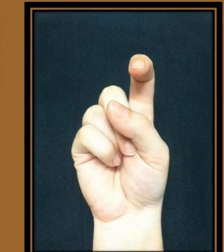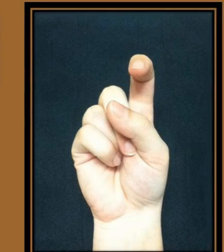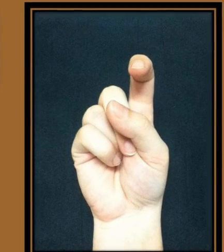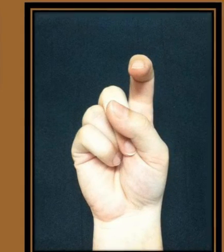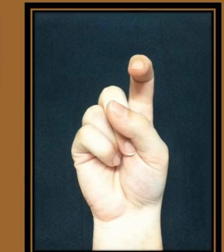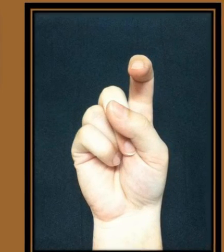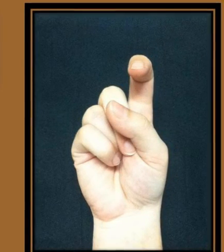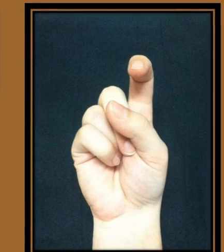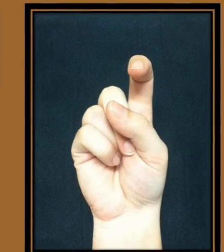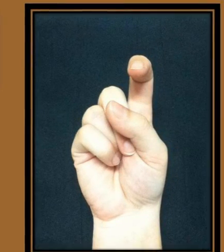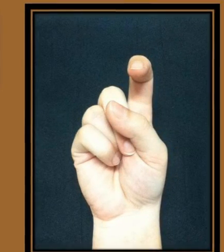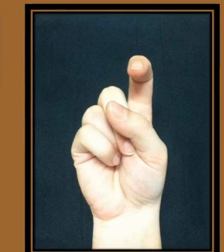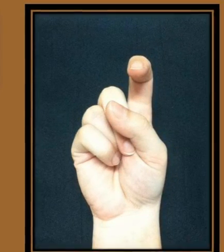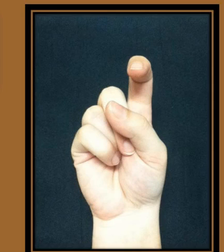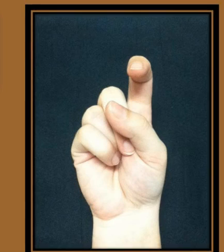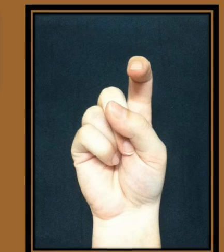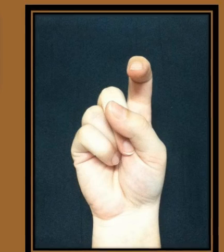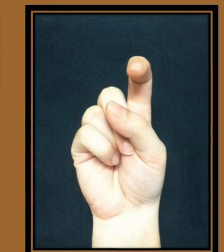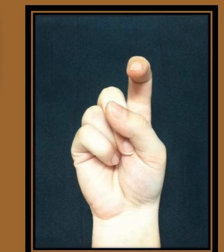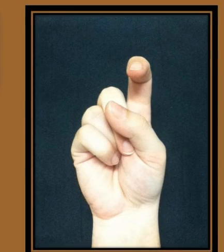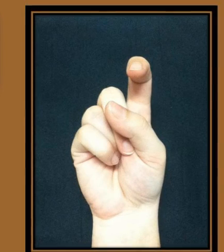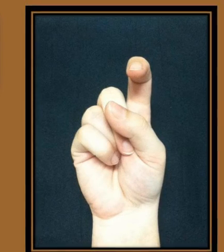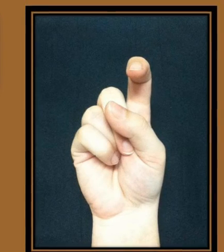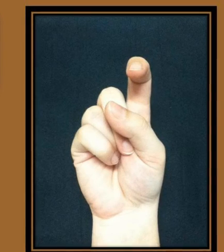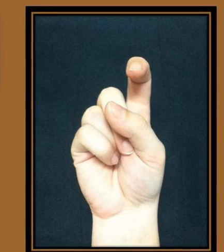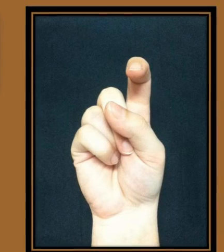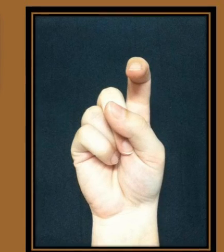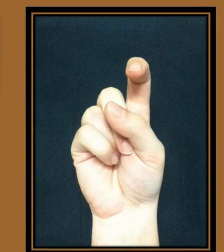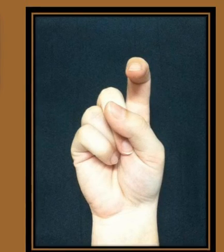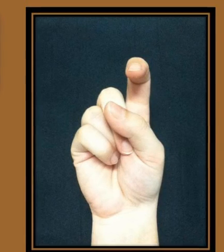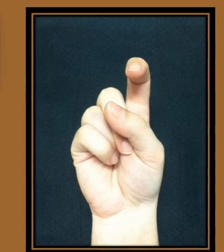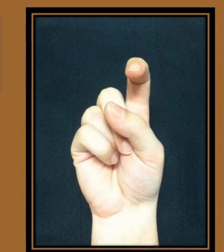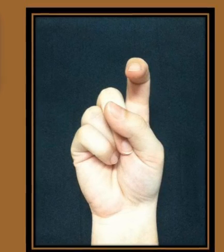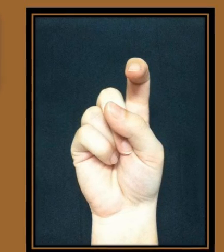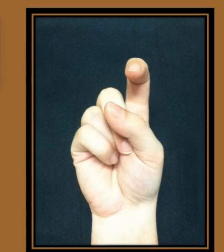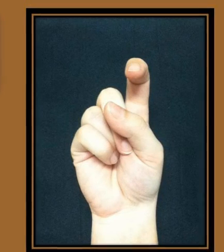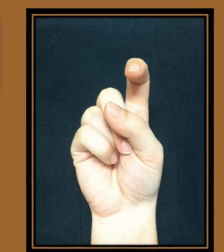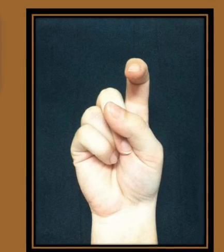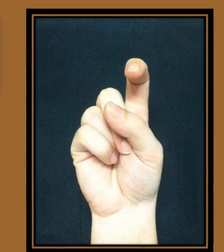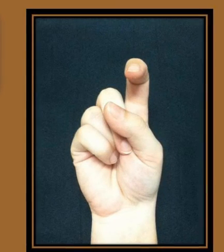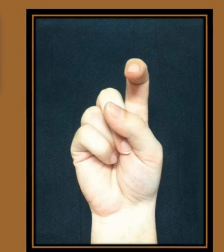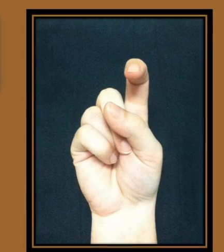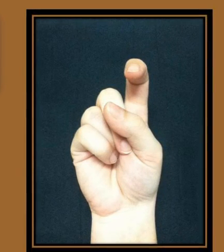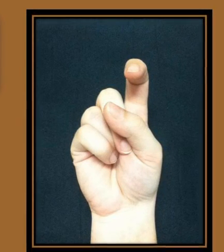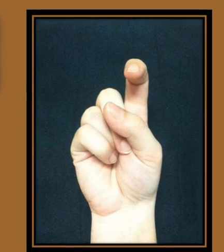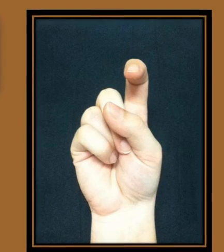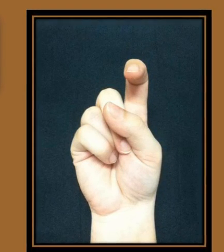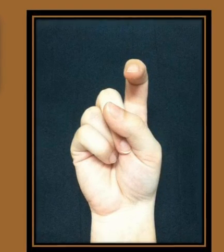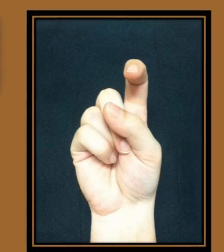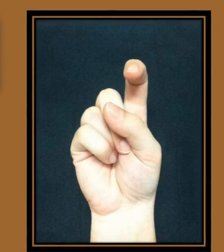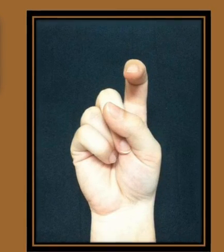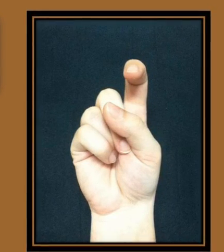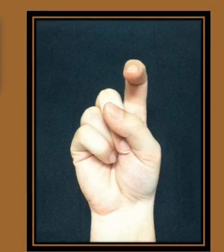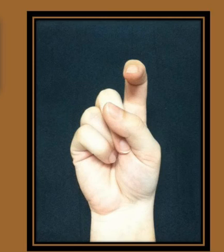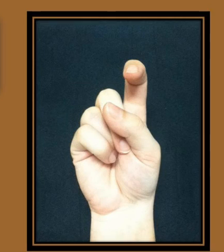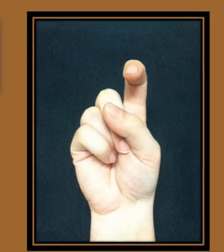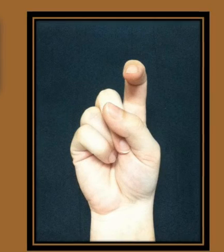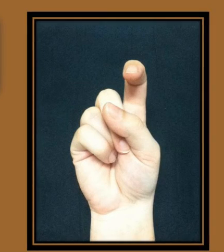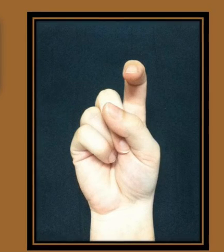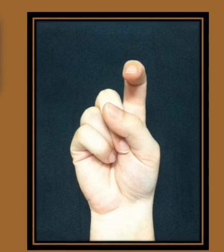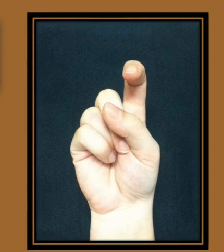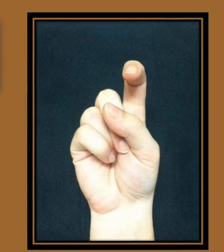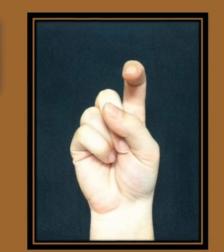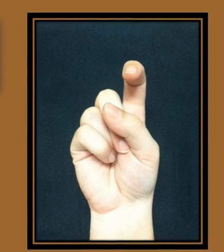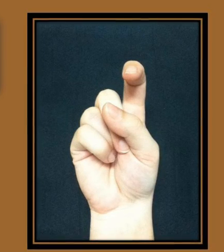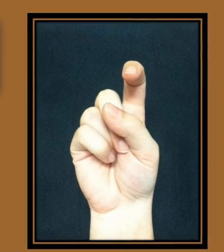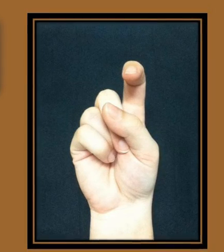Then, place your thumb against your middle finger that is bent. Raise your index finger straight up. Once your index